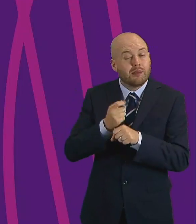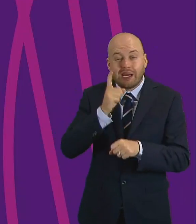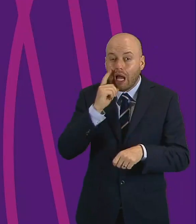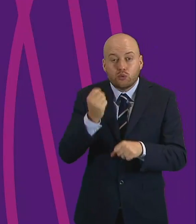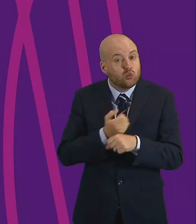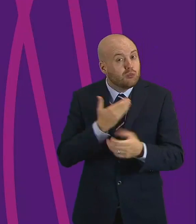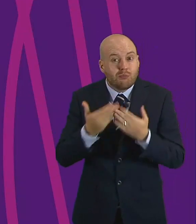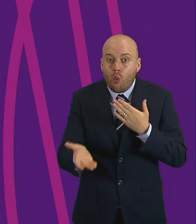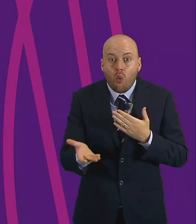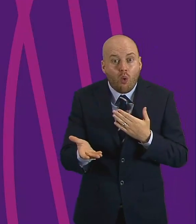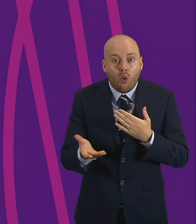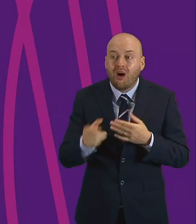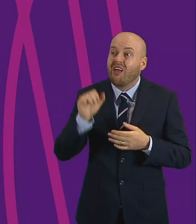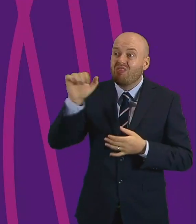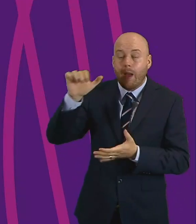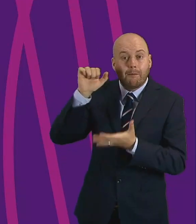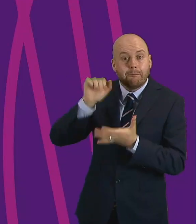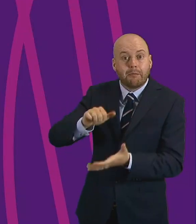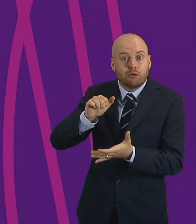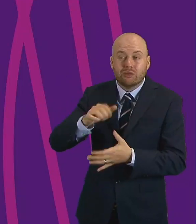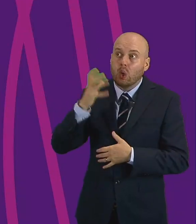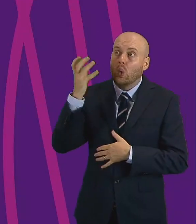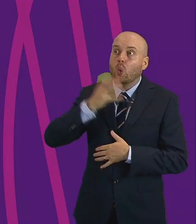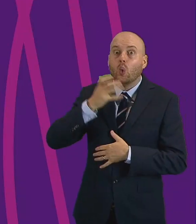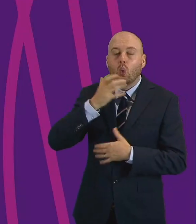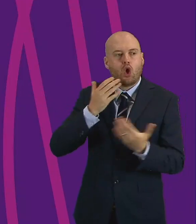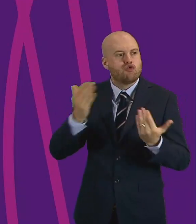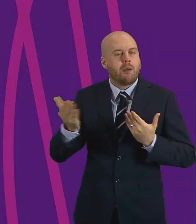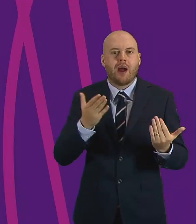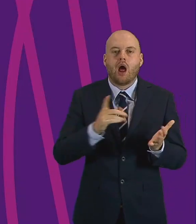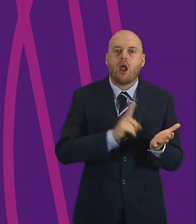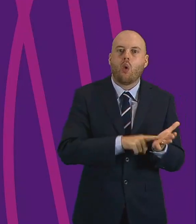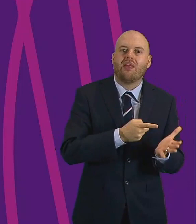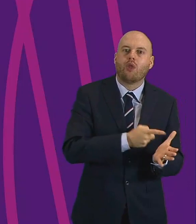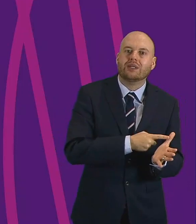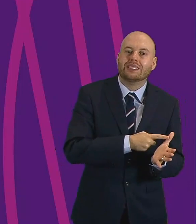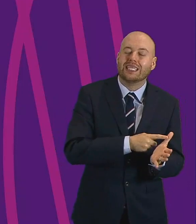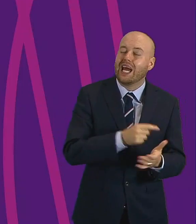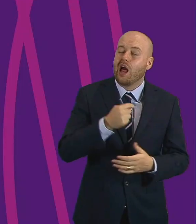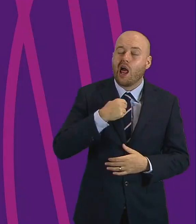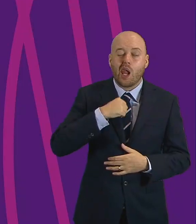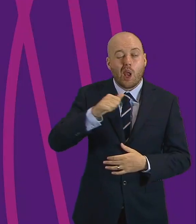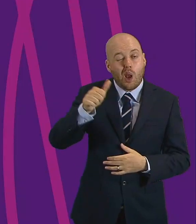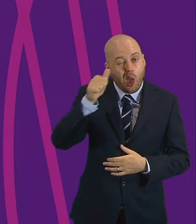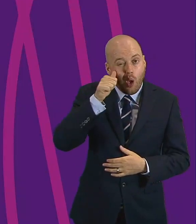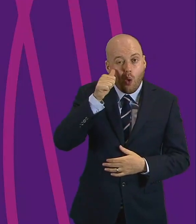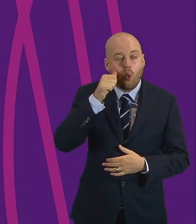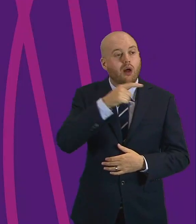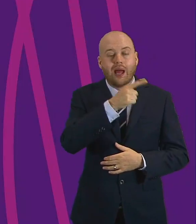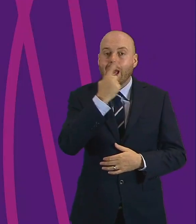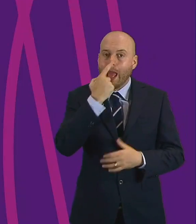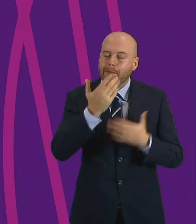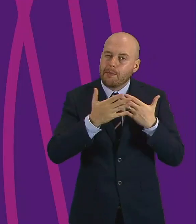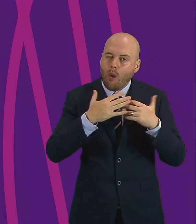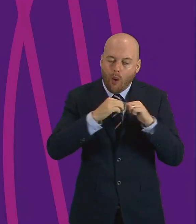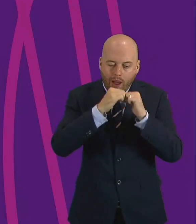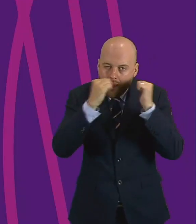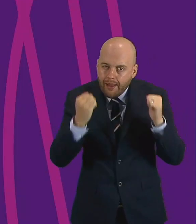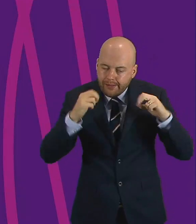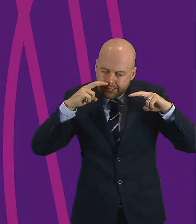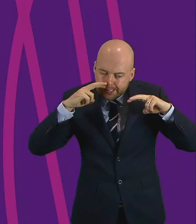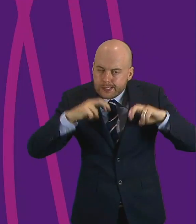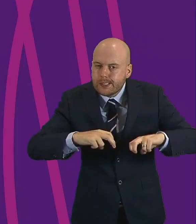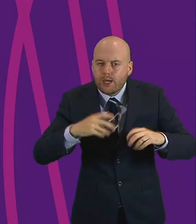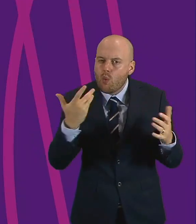bigger than the local authority budget, and there is more that I know that can be done to scrutinise where resources can come from. In the